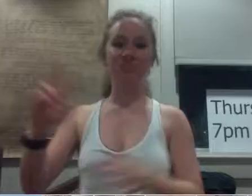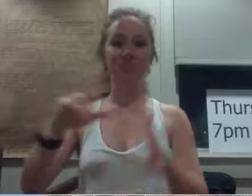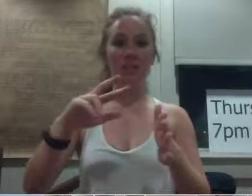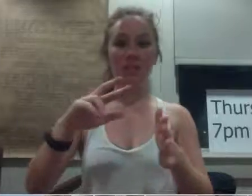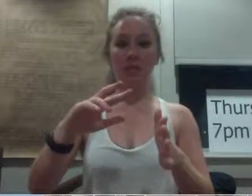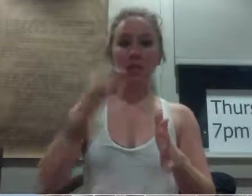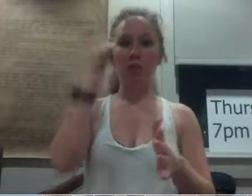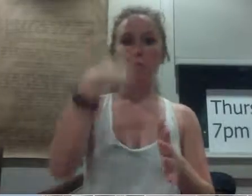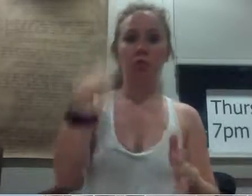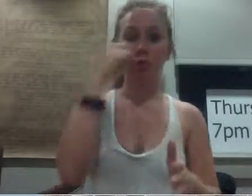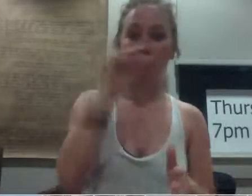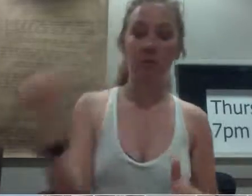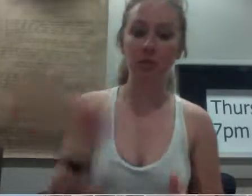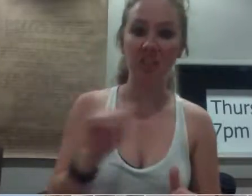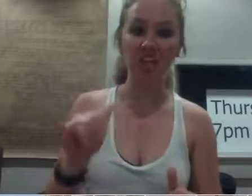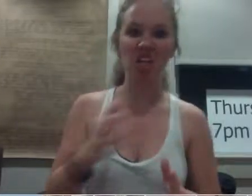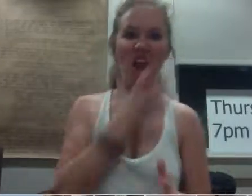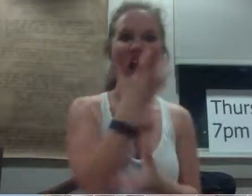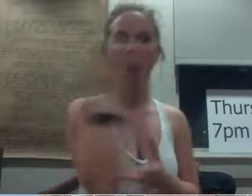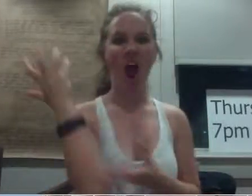stuff, make sure that your